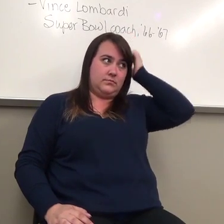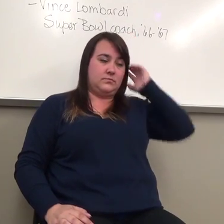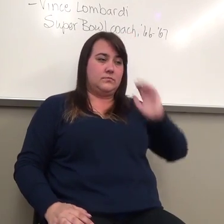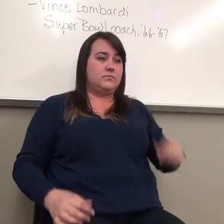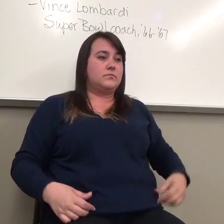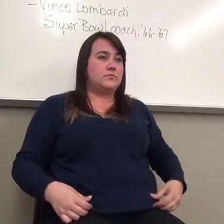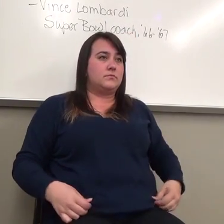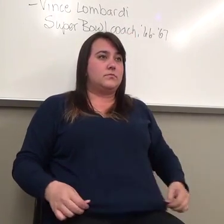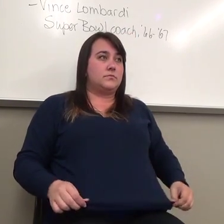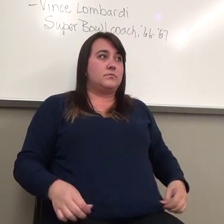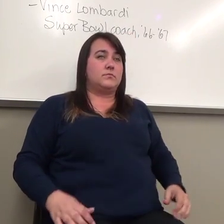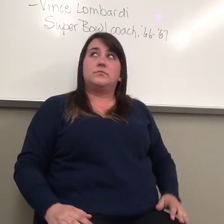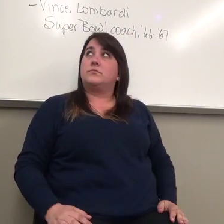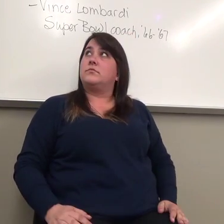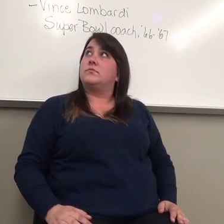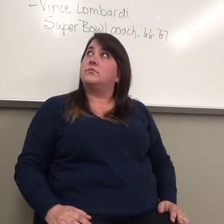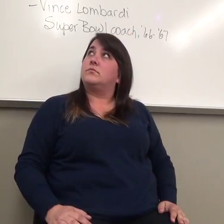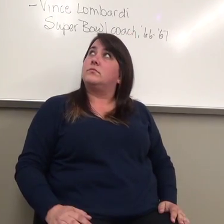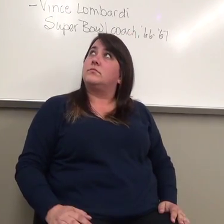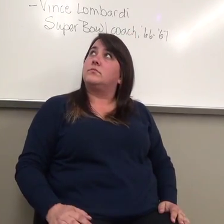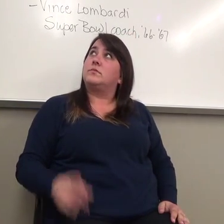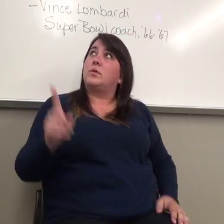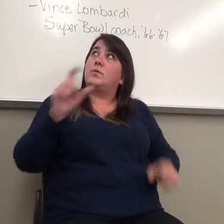Okay, so you're going to pick a topic.